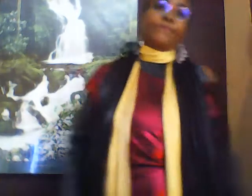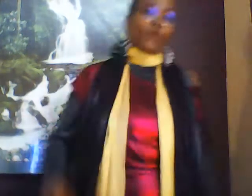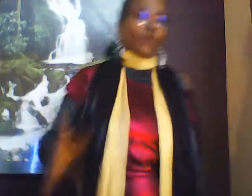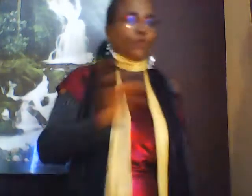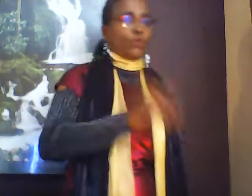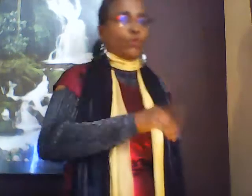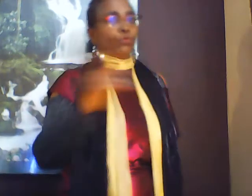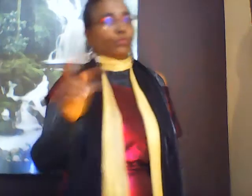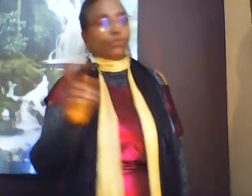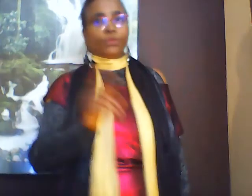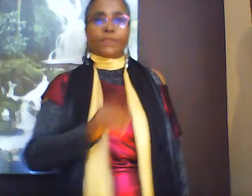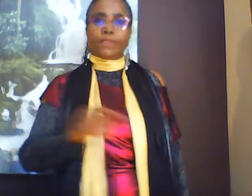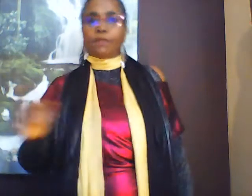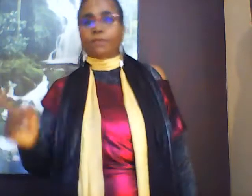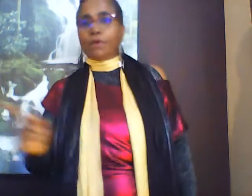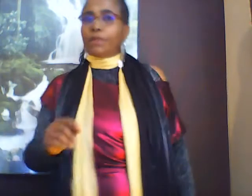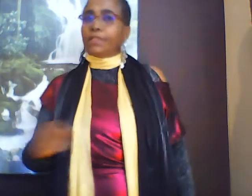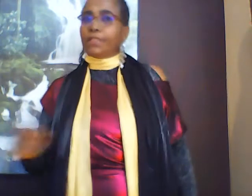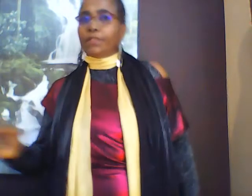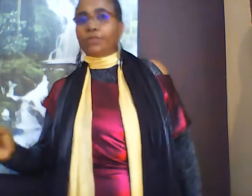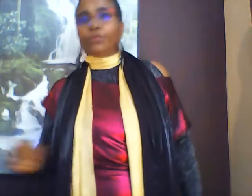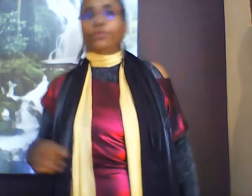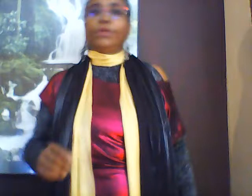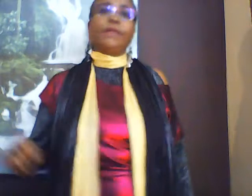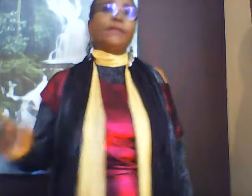The wall to seal. Body to heal.